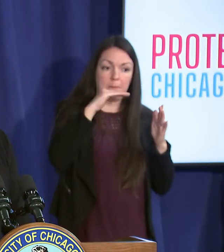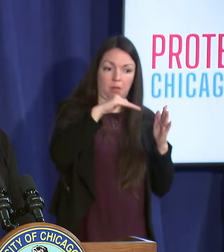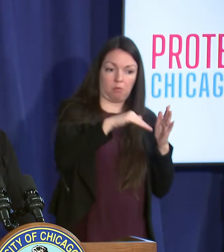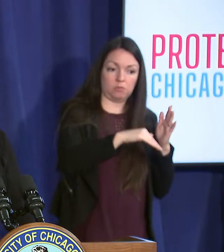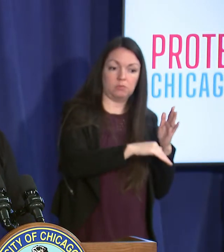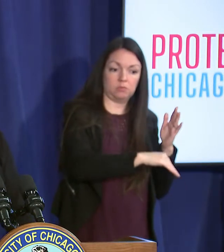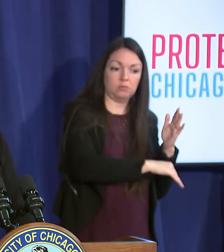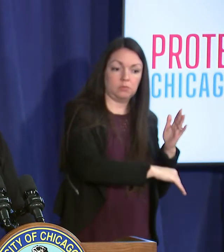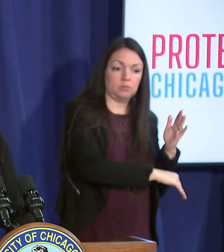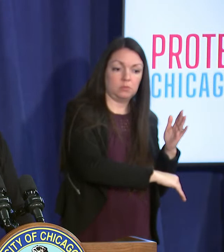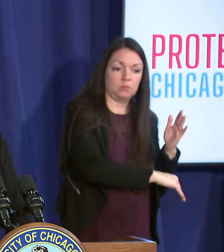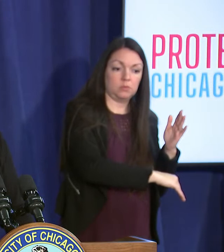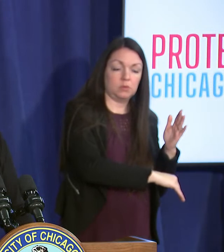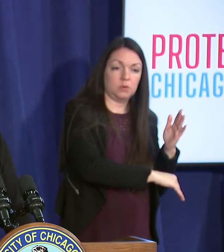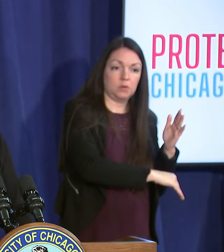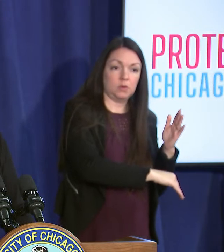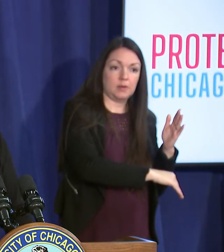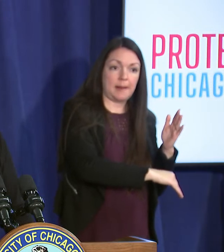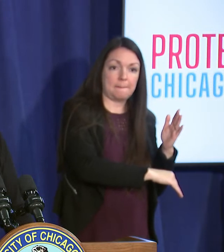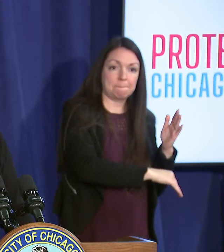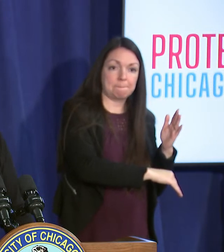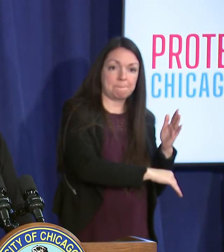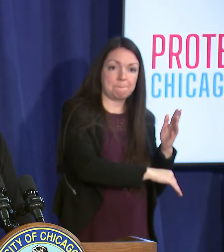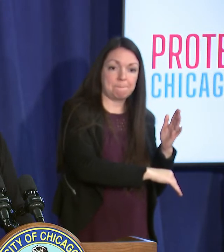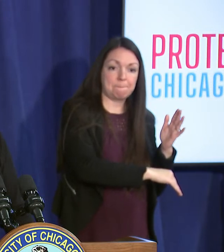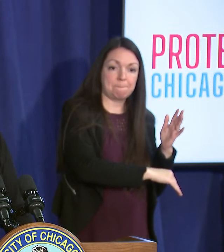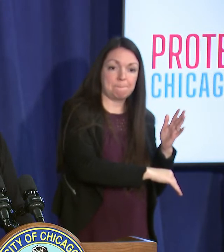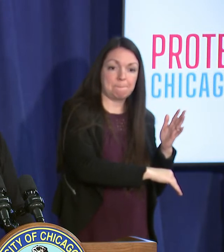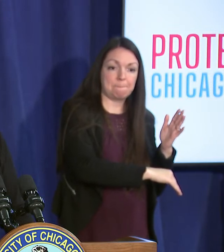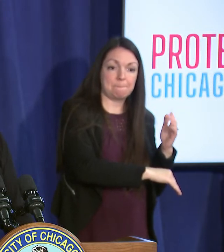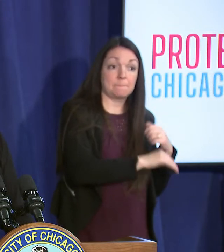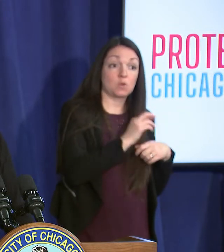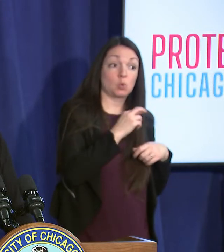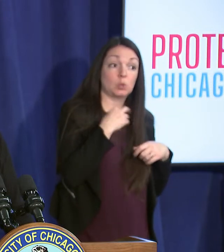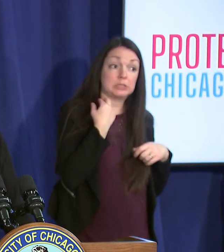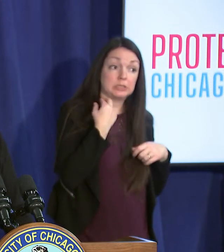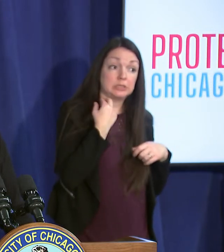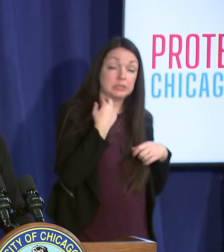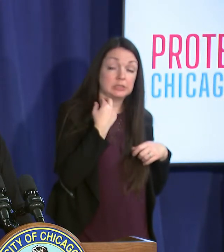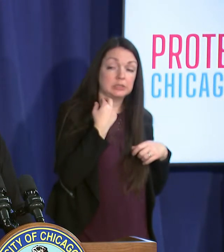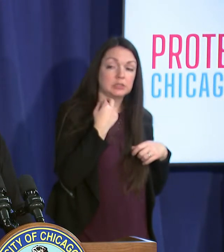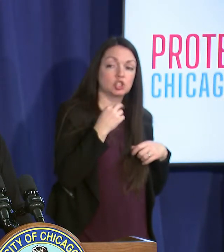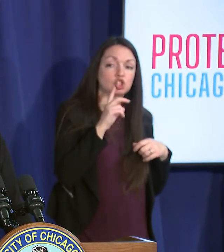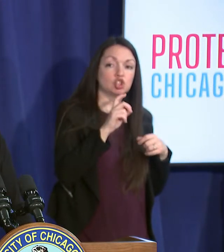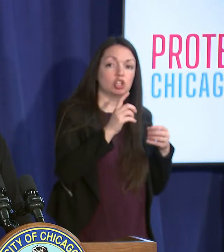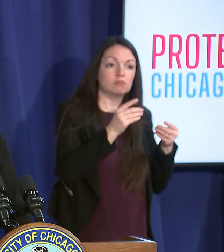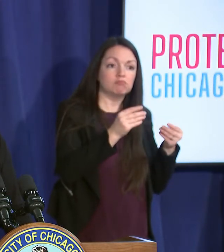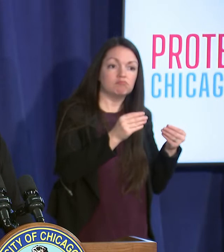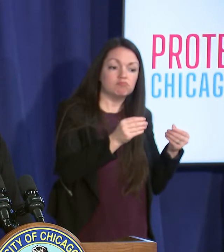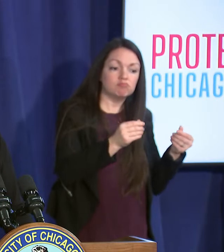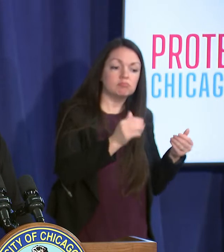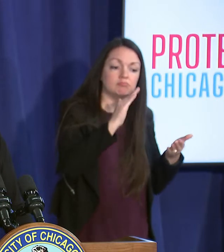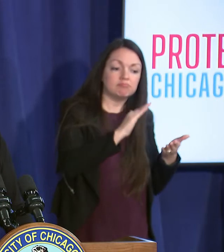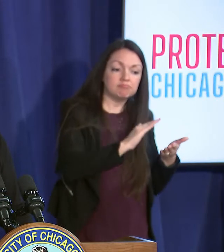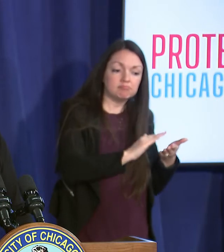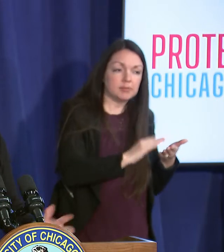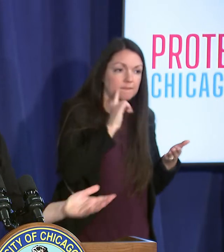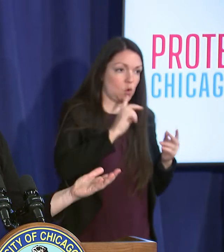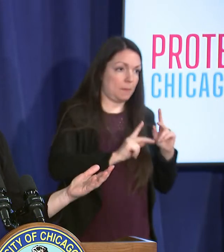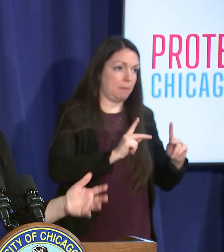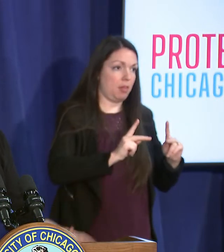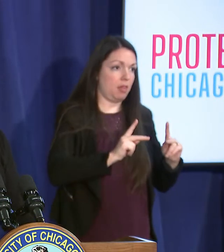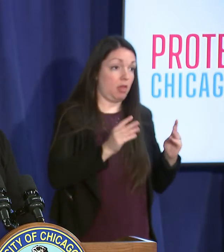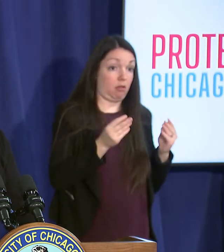this, the risk should continue to dissipate for people. It won't go away though.